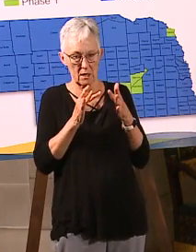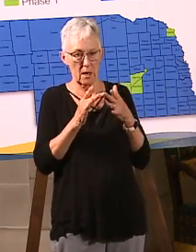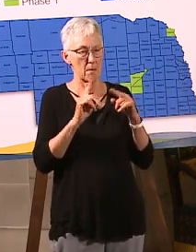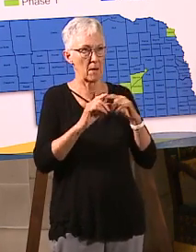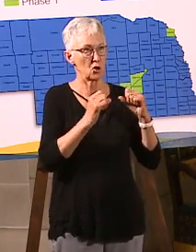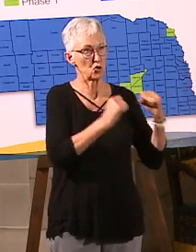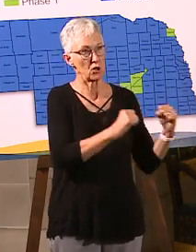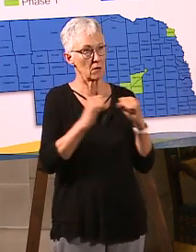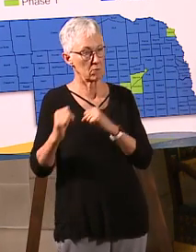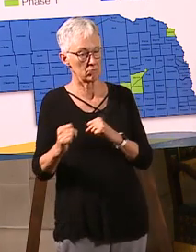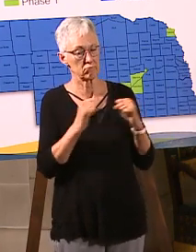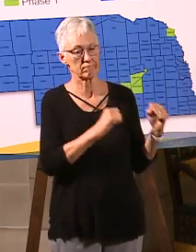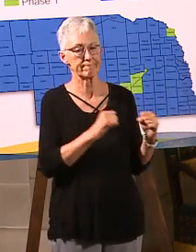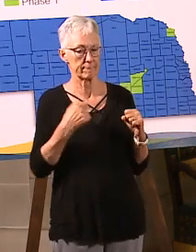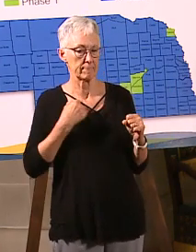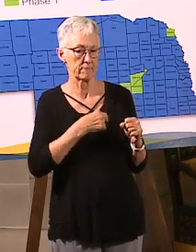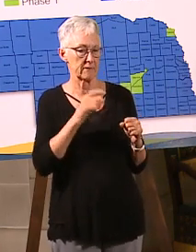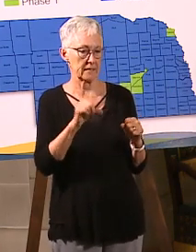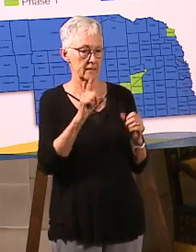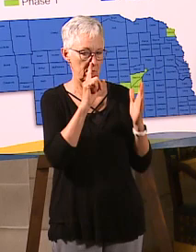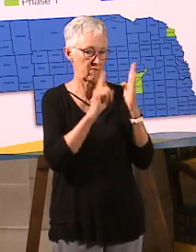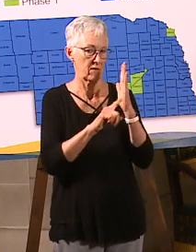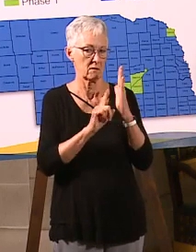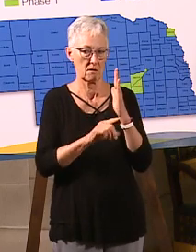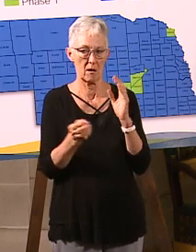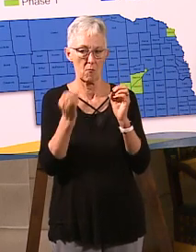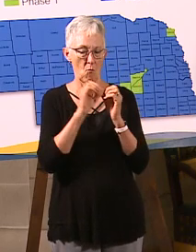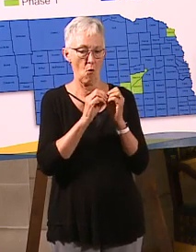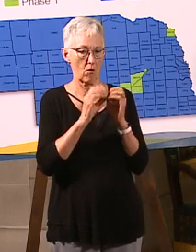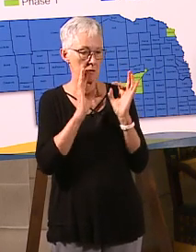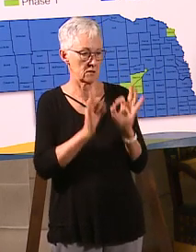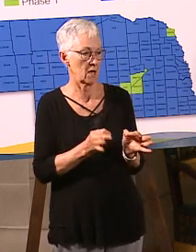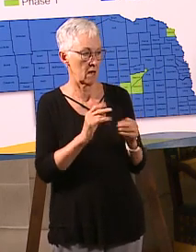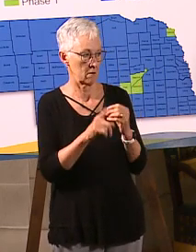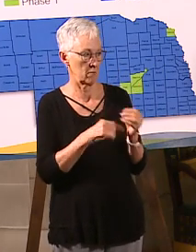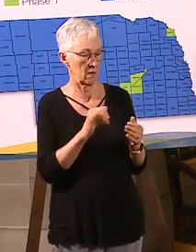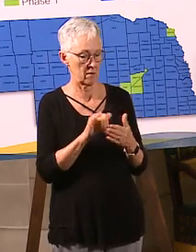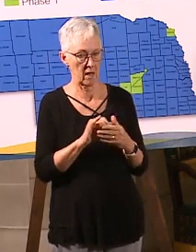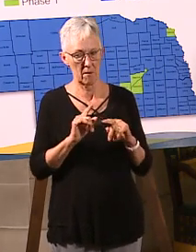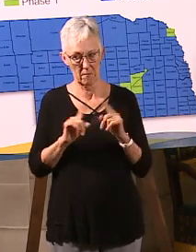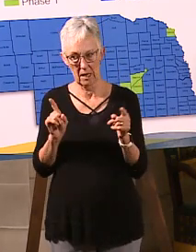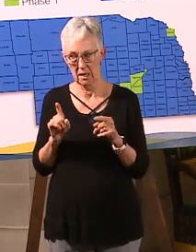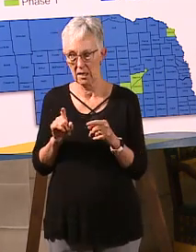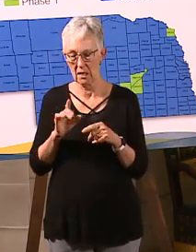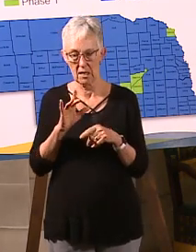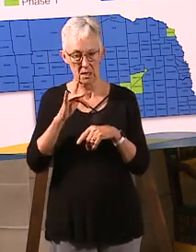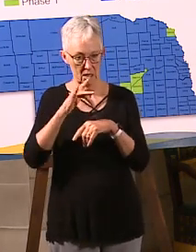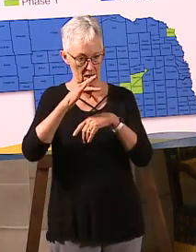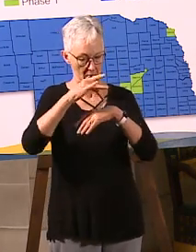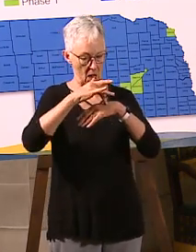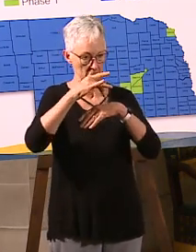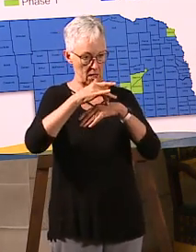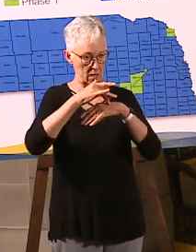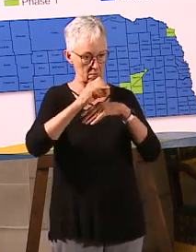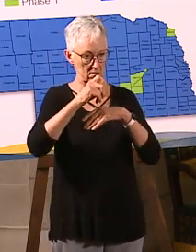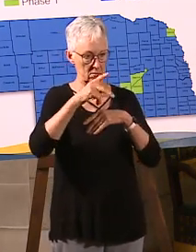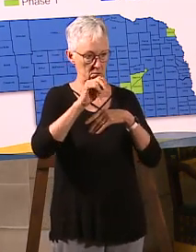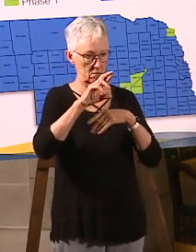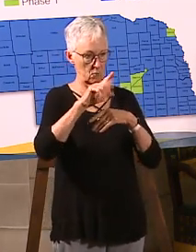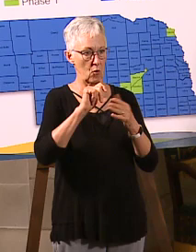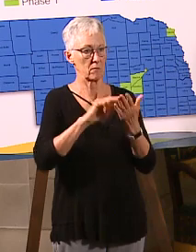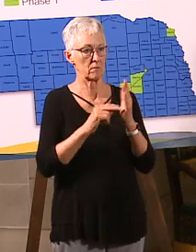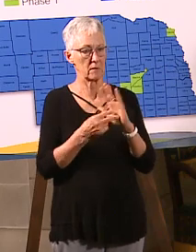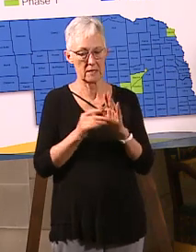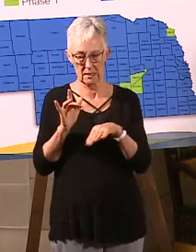be more specific on that one. But again, the idea is for these contact sports, if they're contact with the ground, those will be allowable. And Taylor, where'd